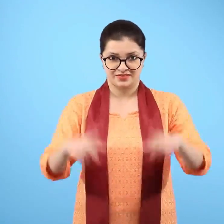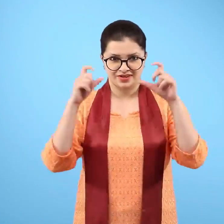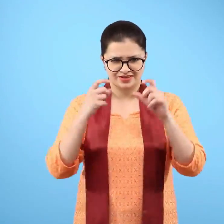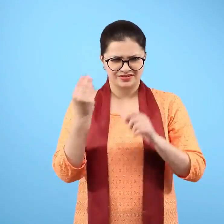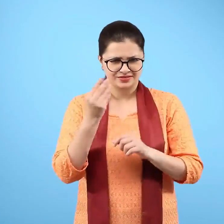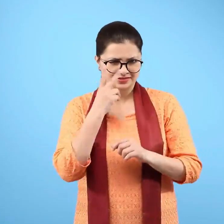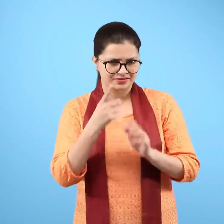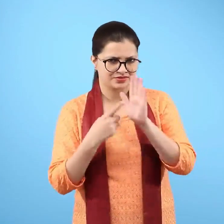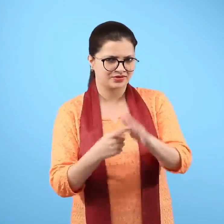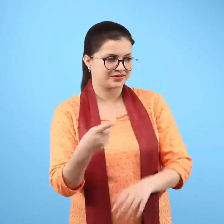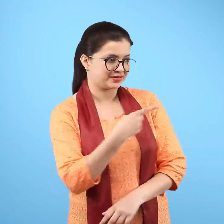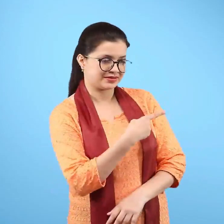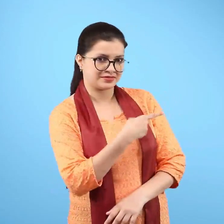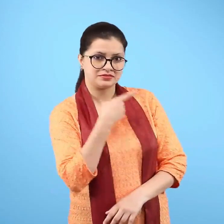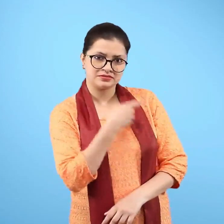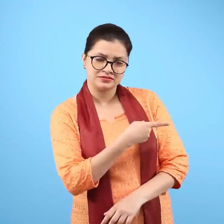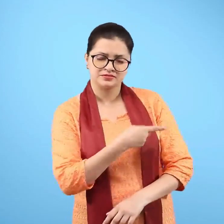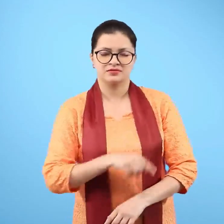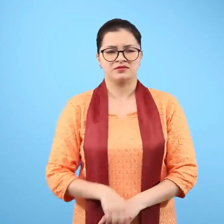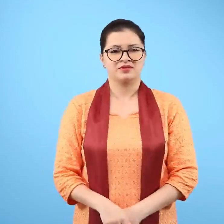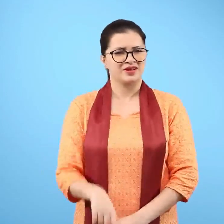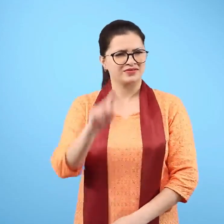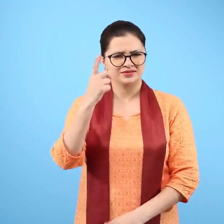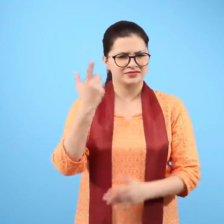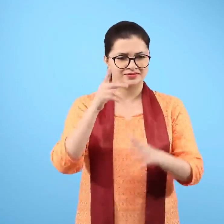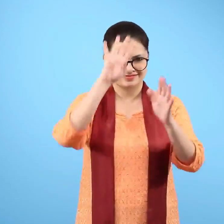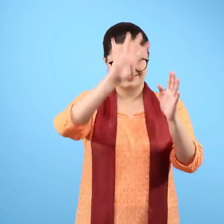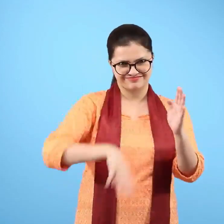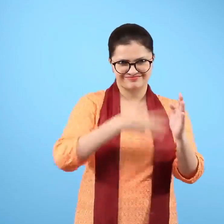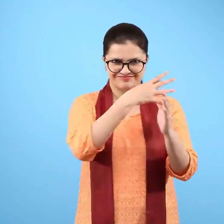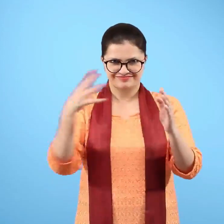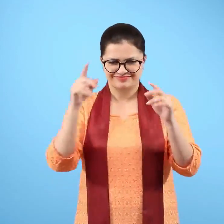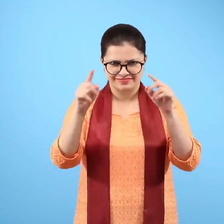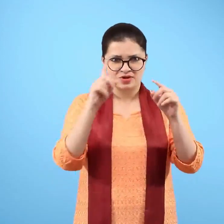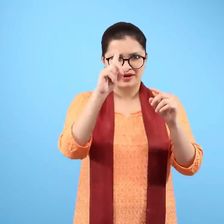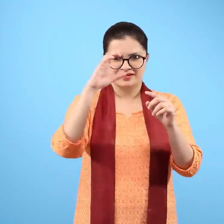Here are some pictures drawn on a 1 centimeter square grid.